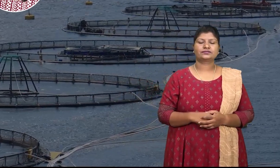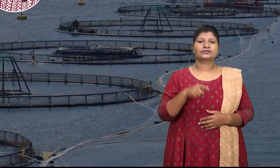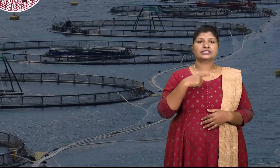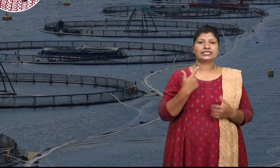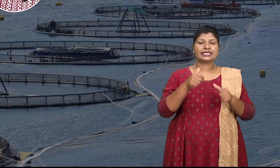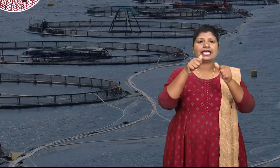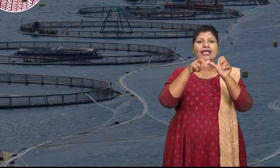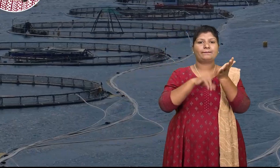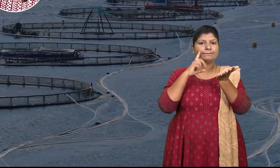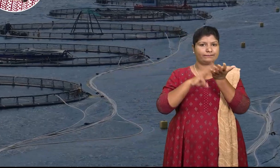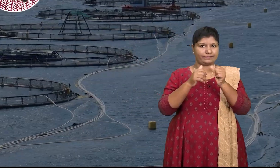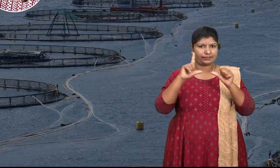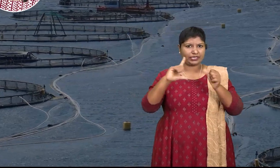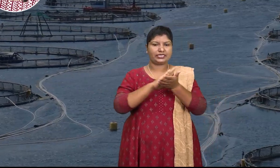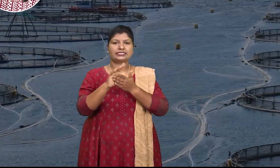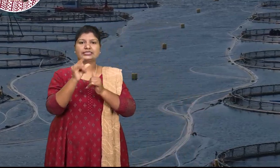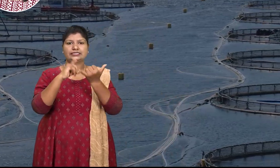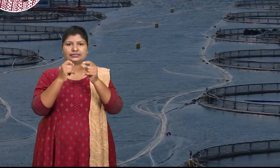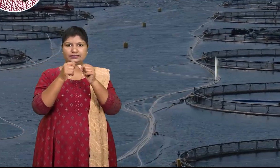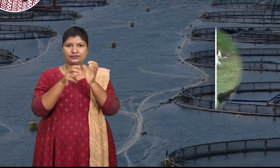Animal husbandry,